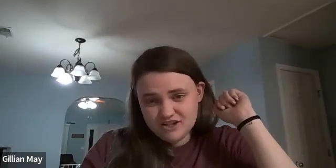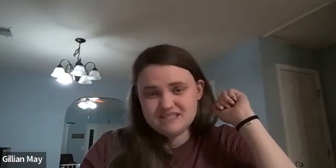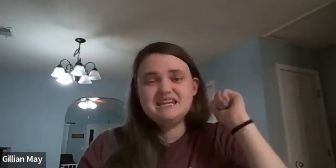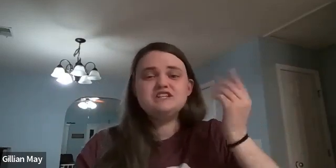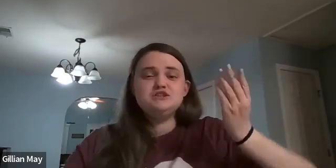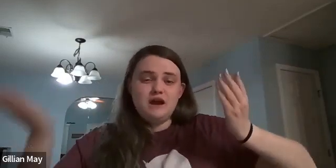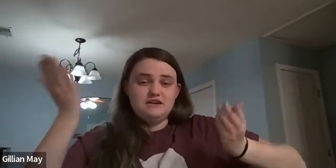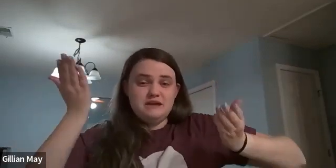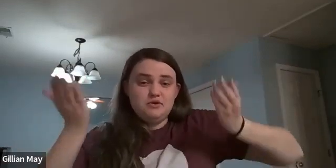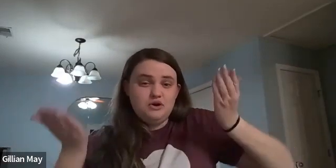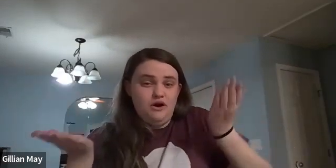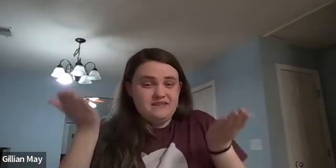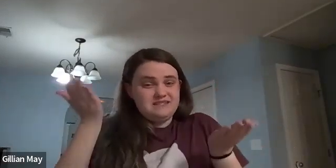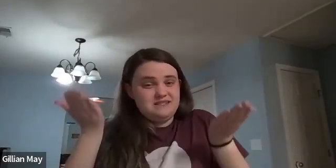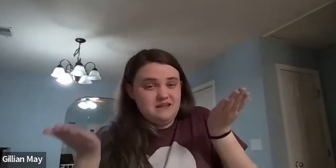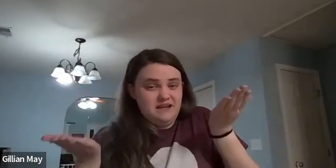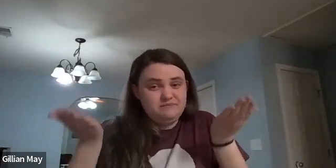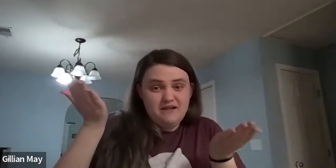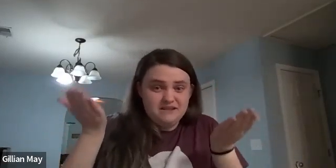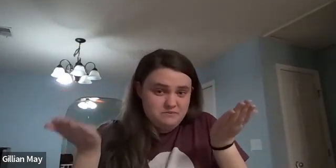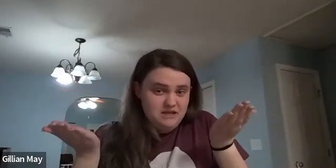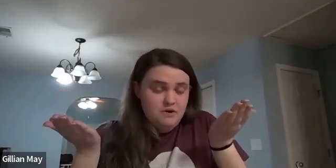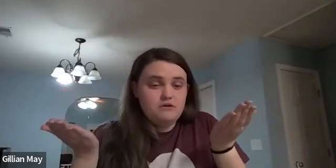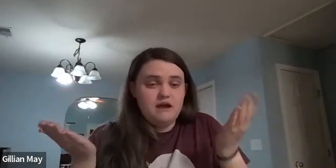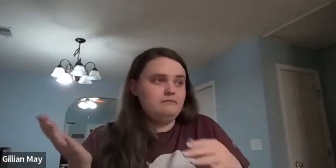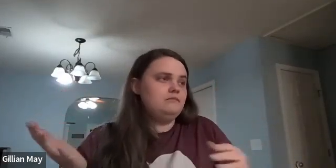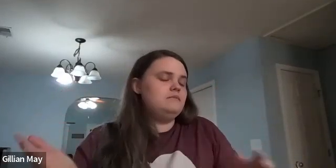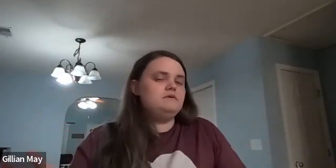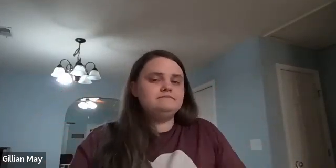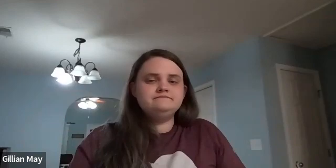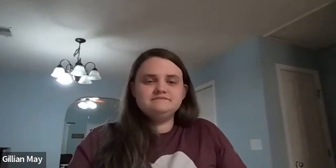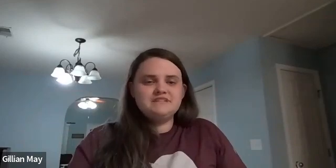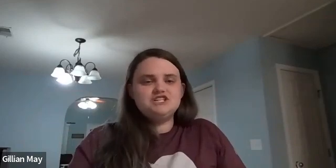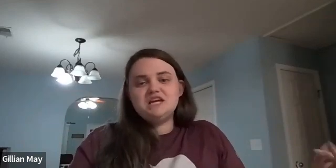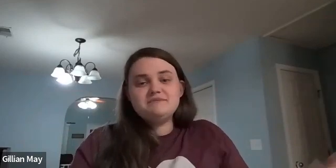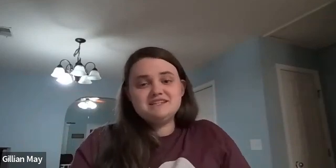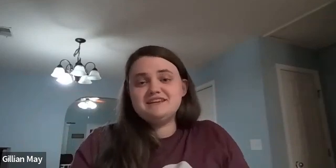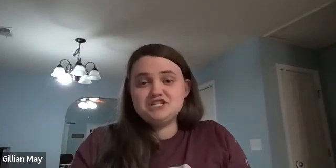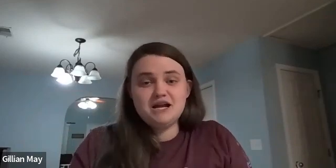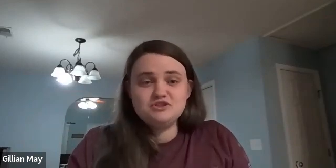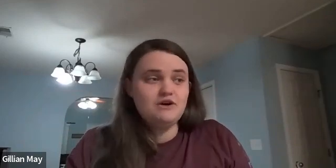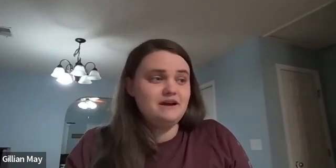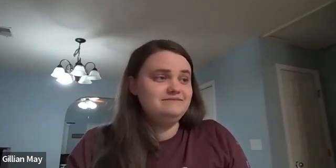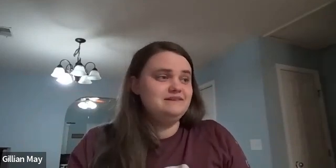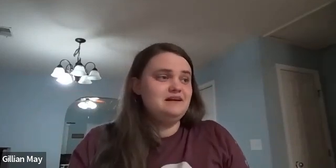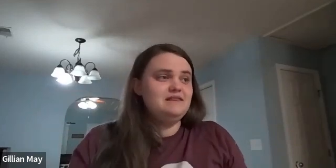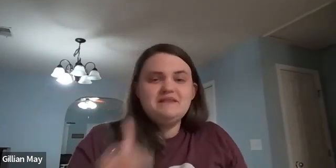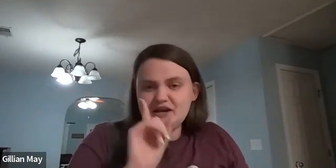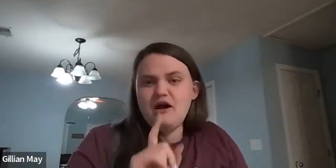audiologists tend to they put on this like balance beam. Okay. She came into the kitchen. I'm sorry. Let me let her out real